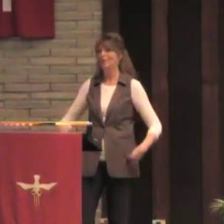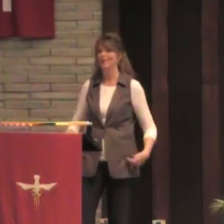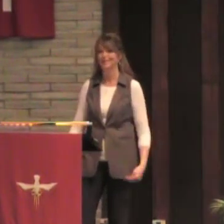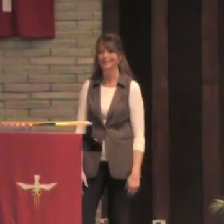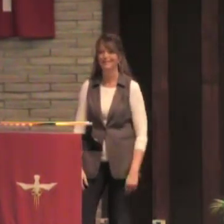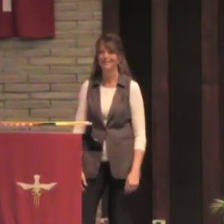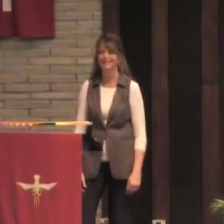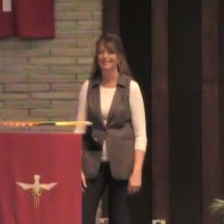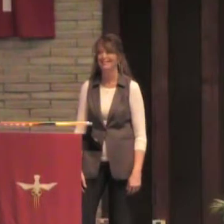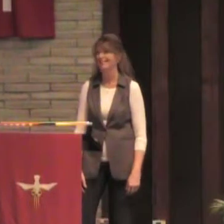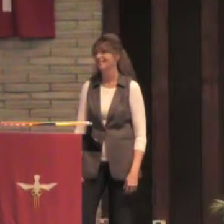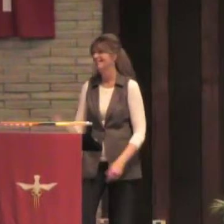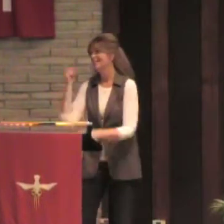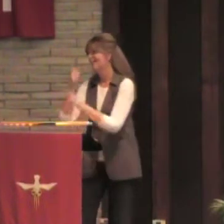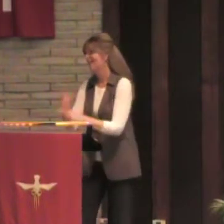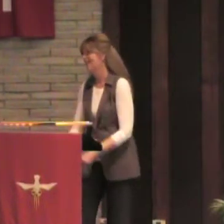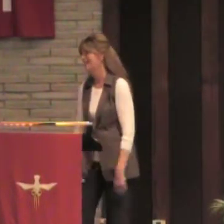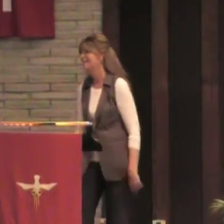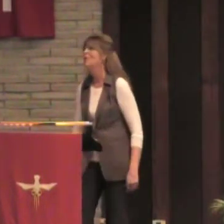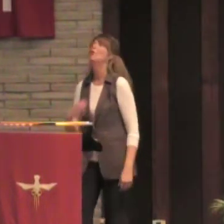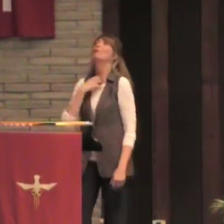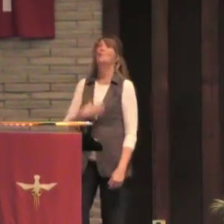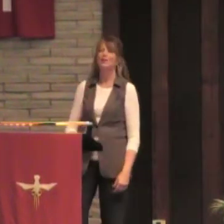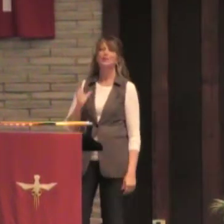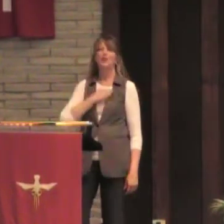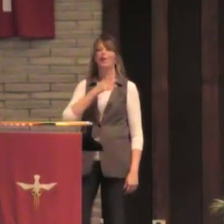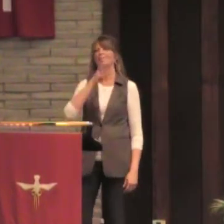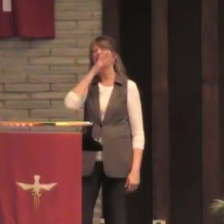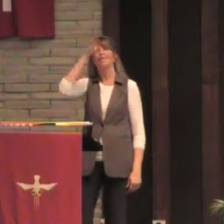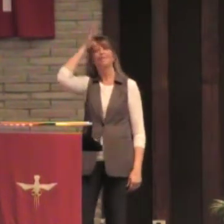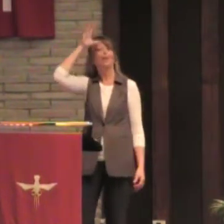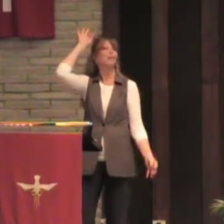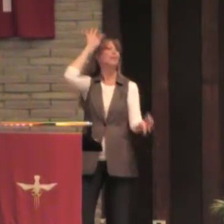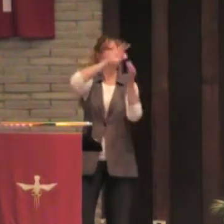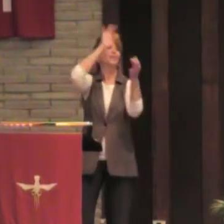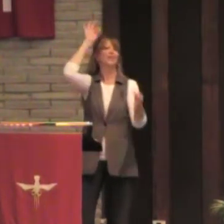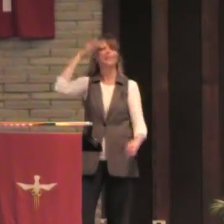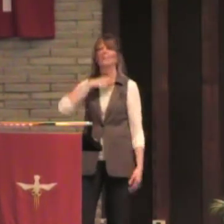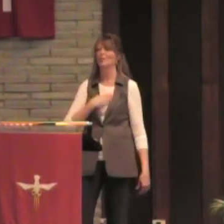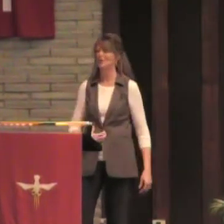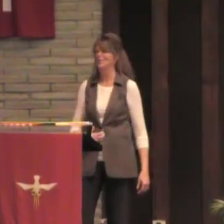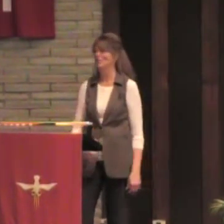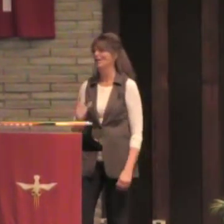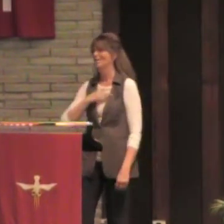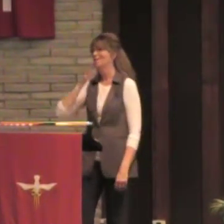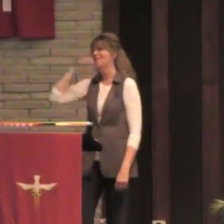Now, remember, your mother and father are human, right? We wish that our parents were perfect